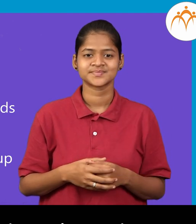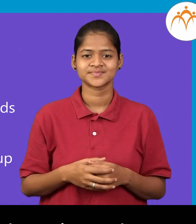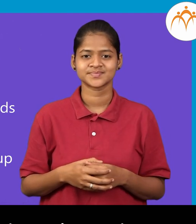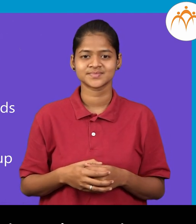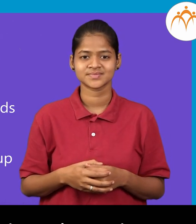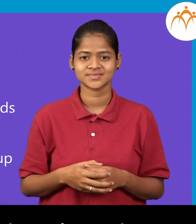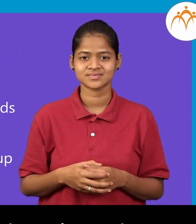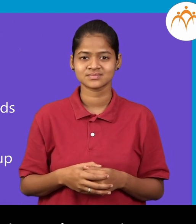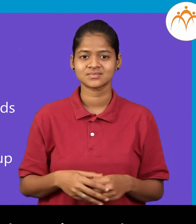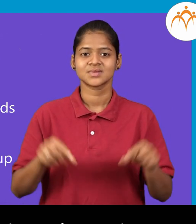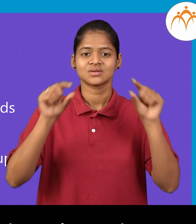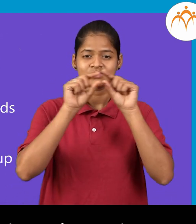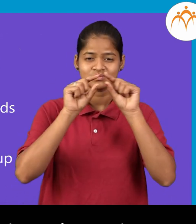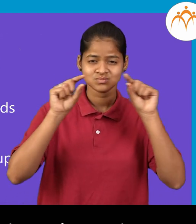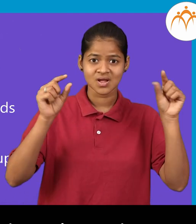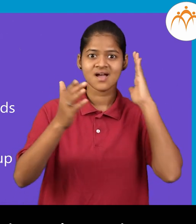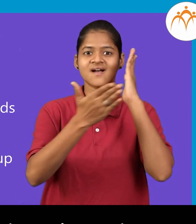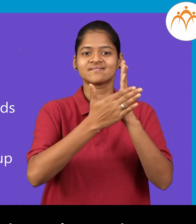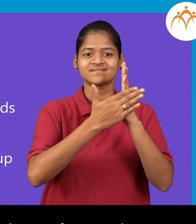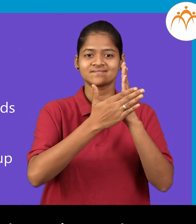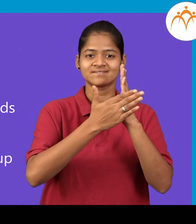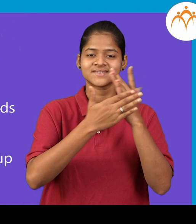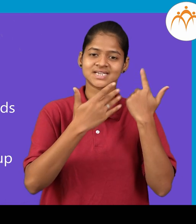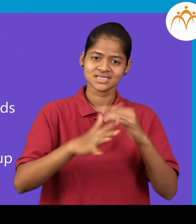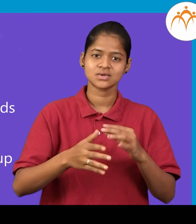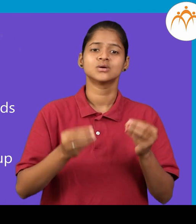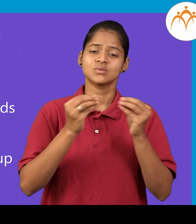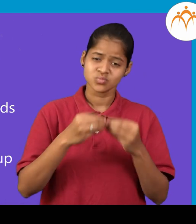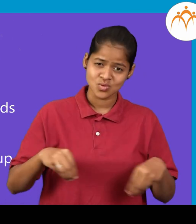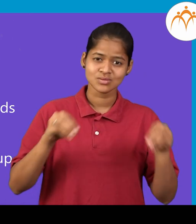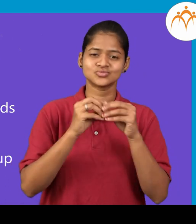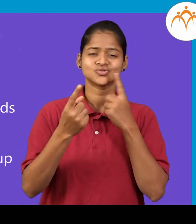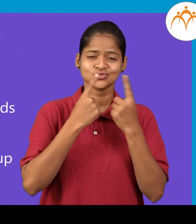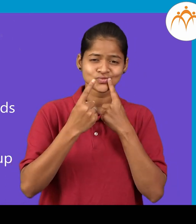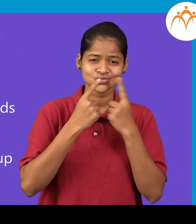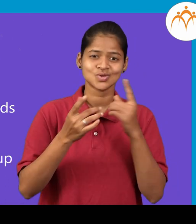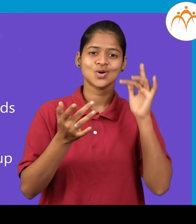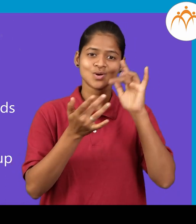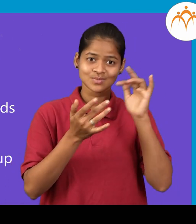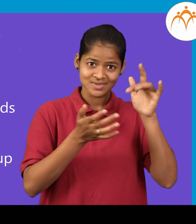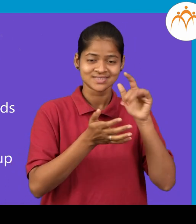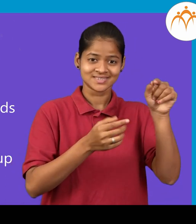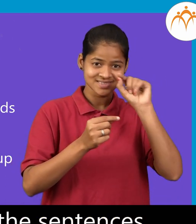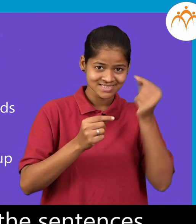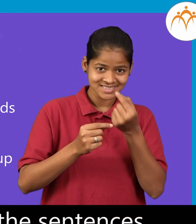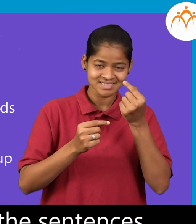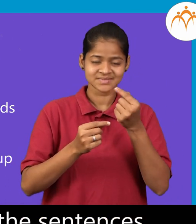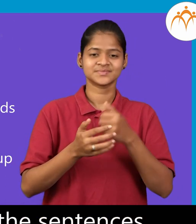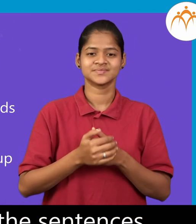more is to be written and so there is a comma. If we have to